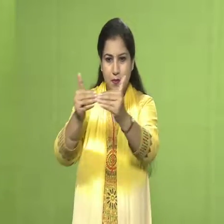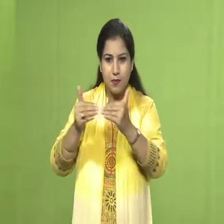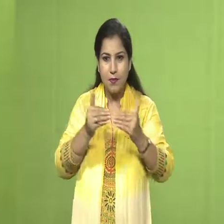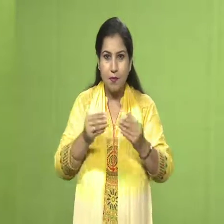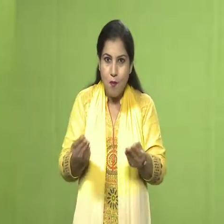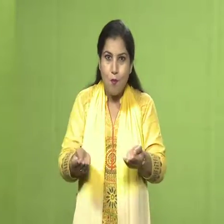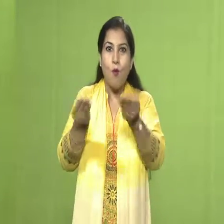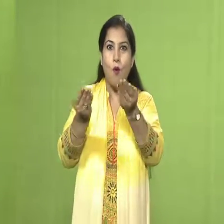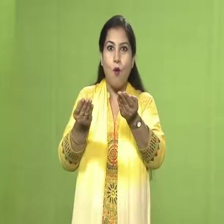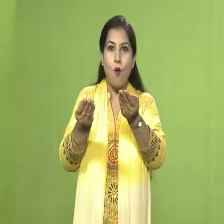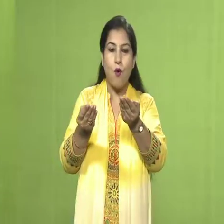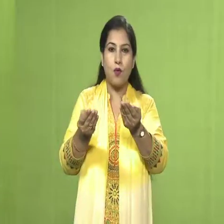countries.